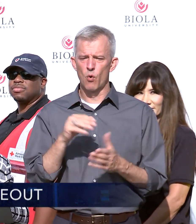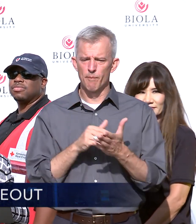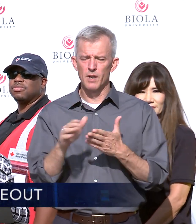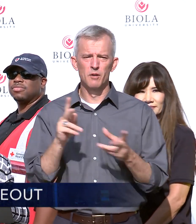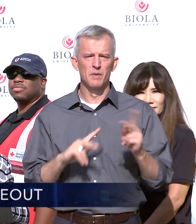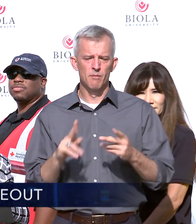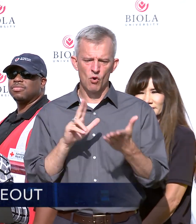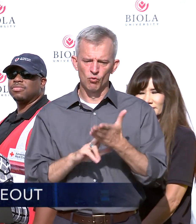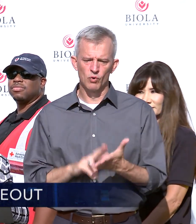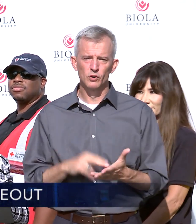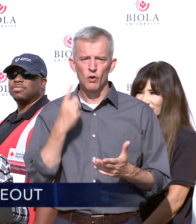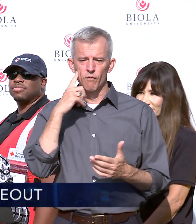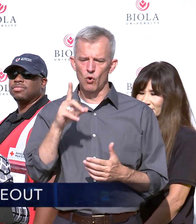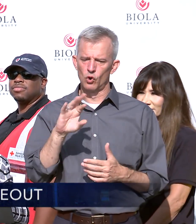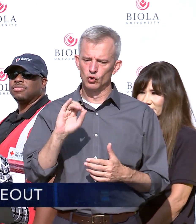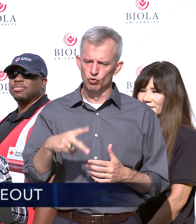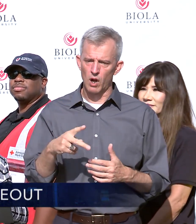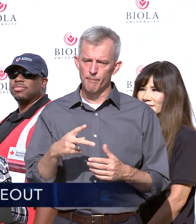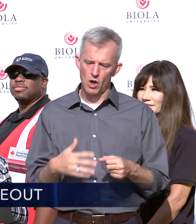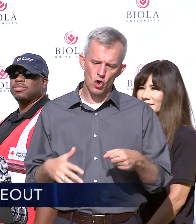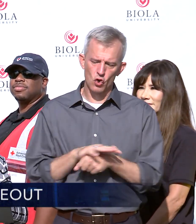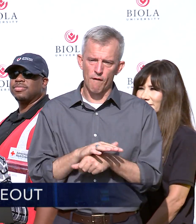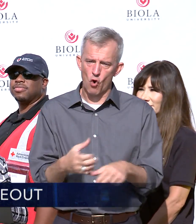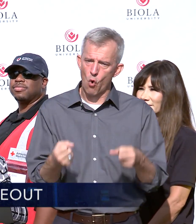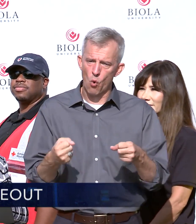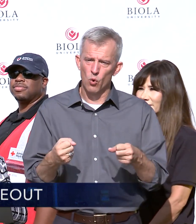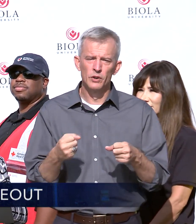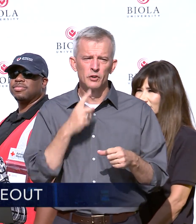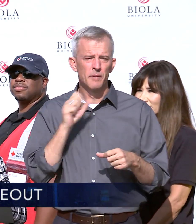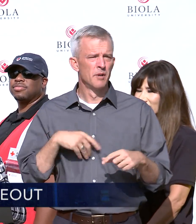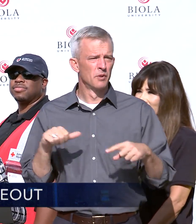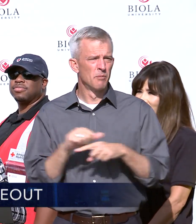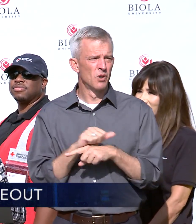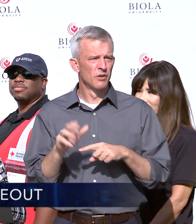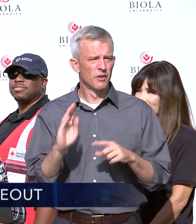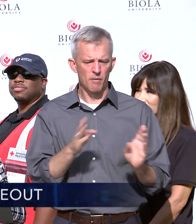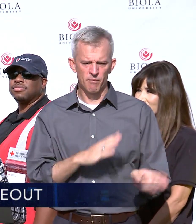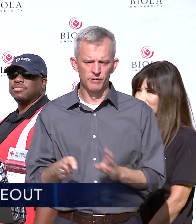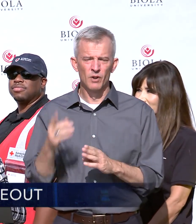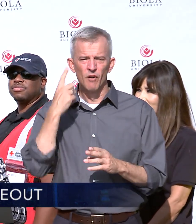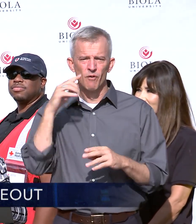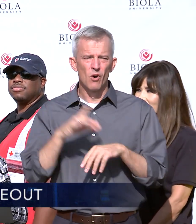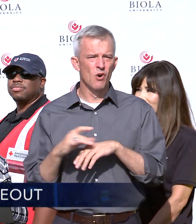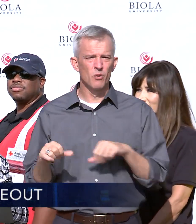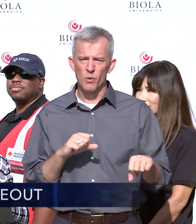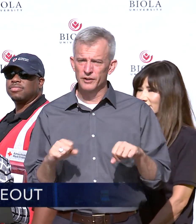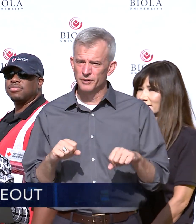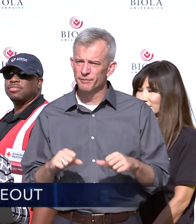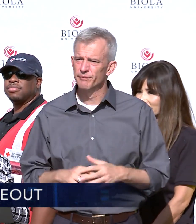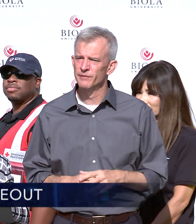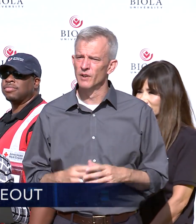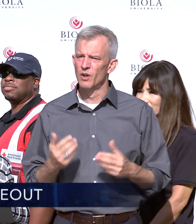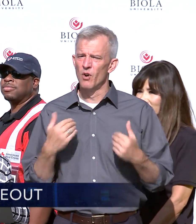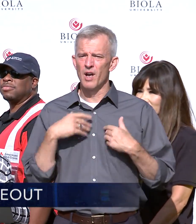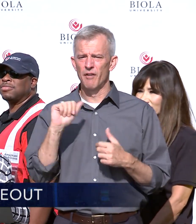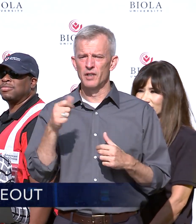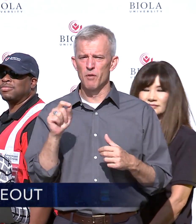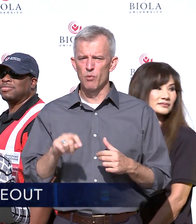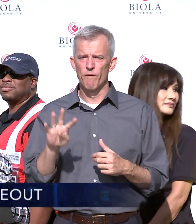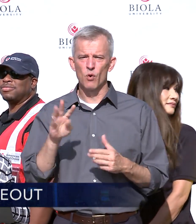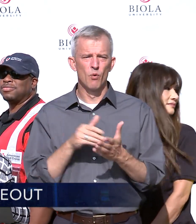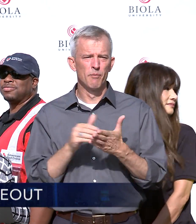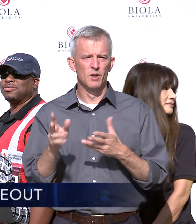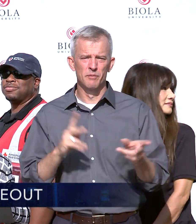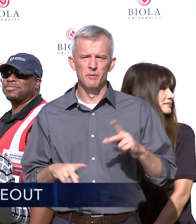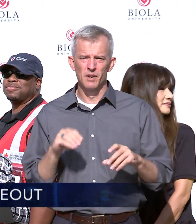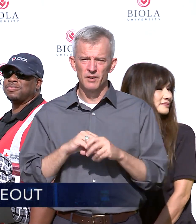be doing drop, cover, hold on, to be able to practice their preparedness for earthquakes. We have 10.4 million people